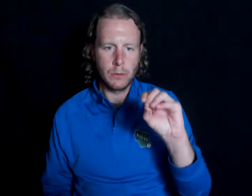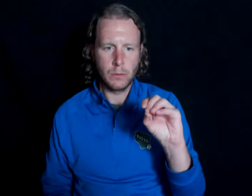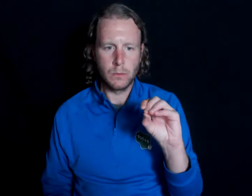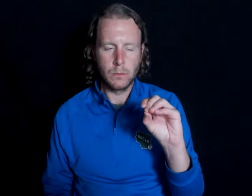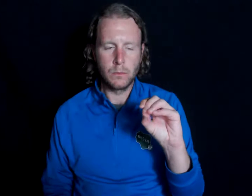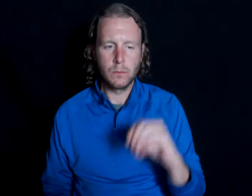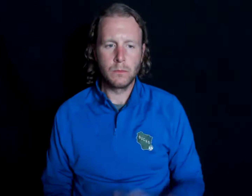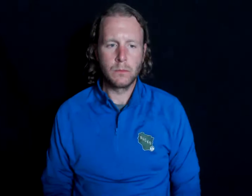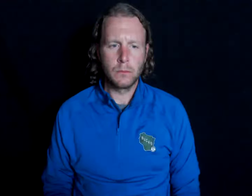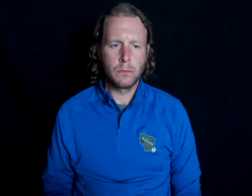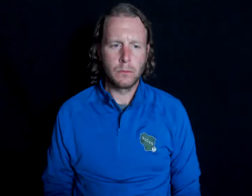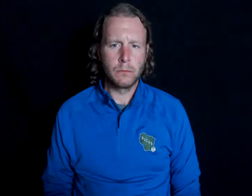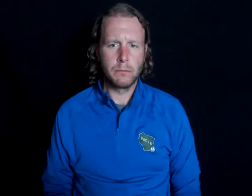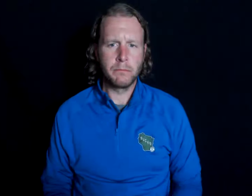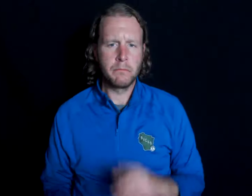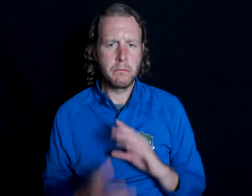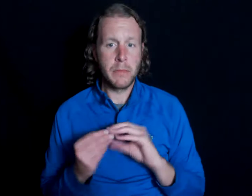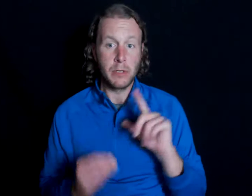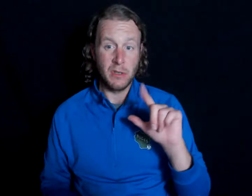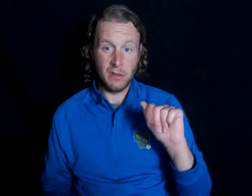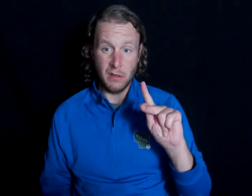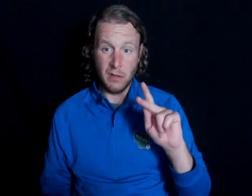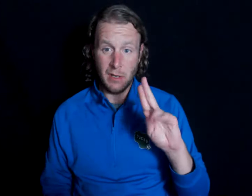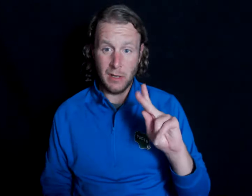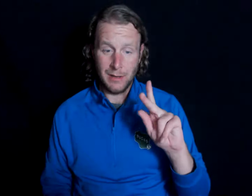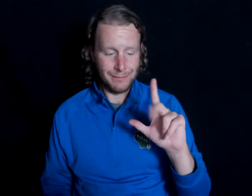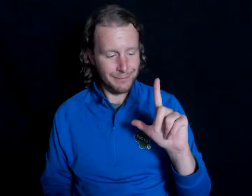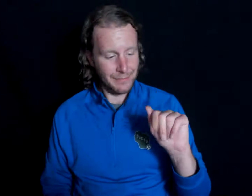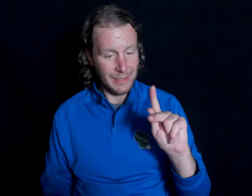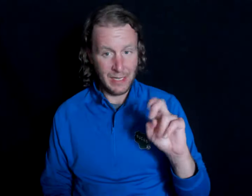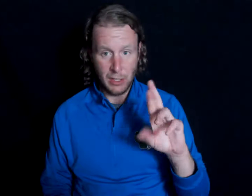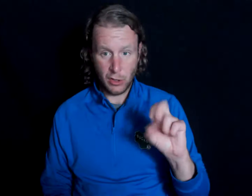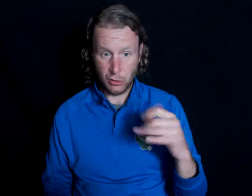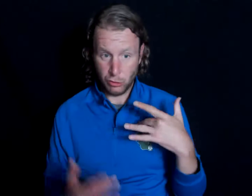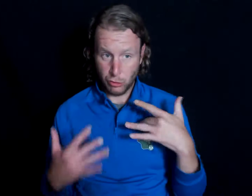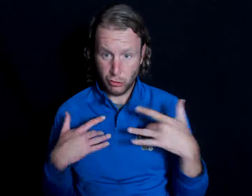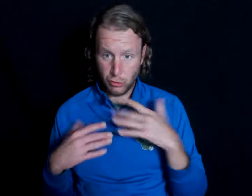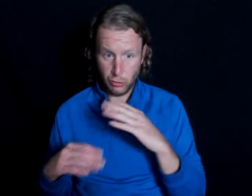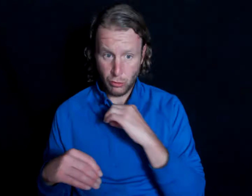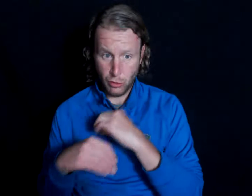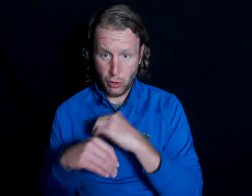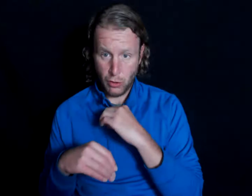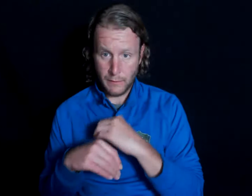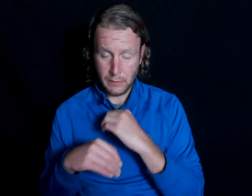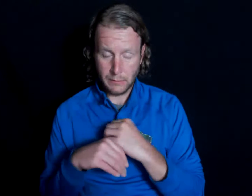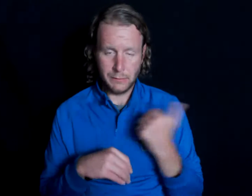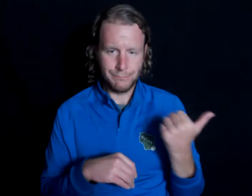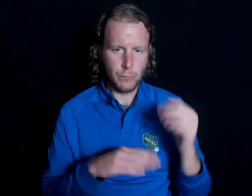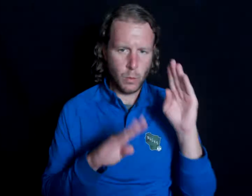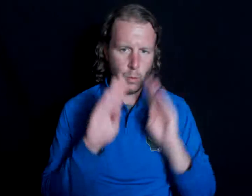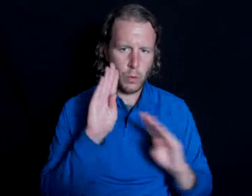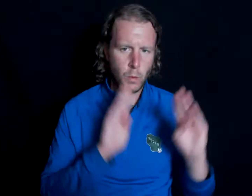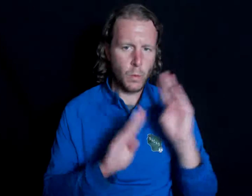are you concerned about their offense going into this game? I don't care if they are. I am. Okay. Like I am. And I